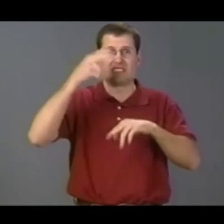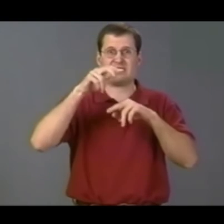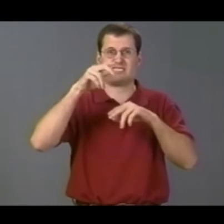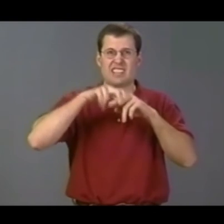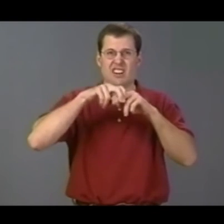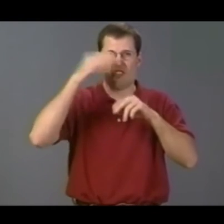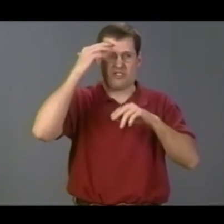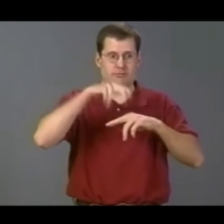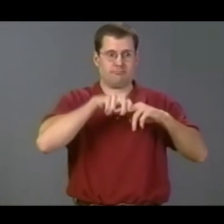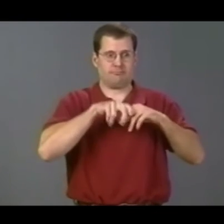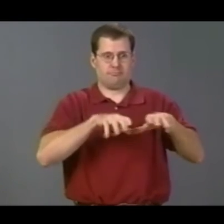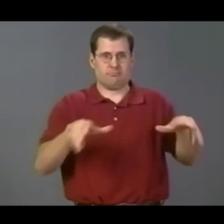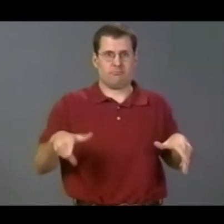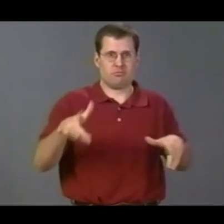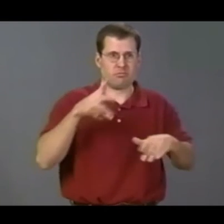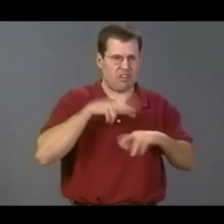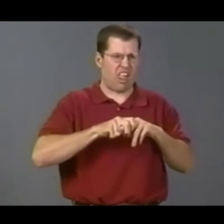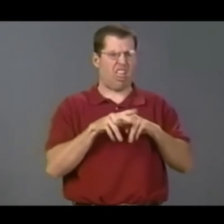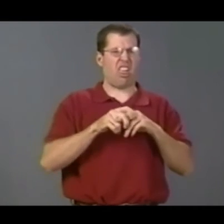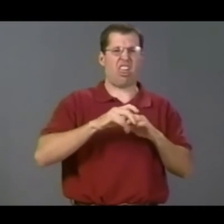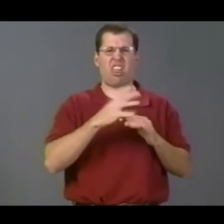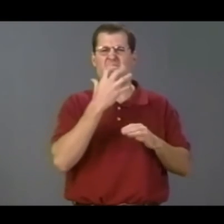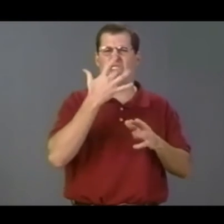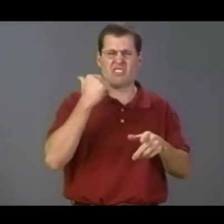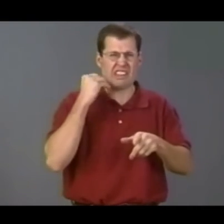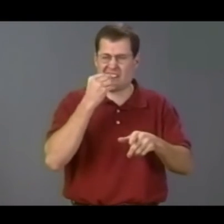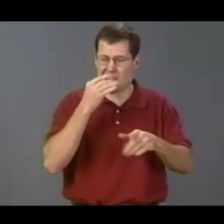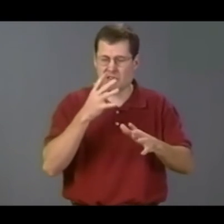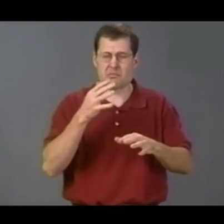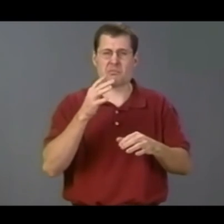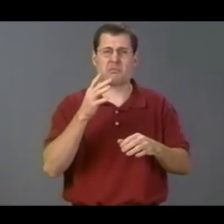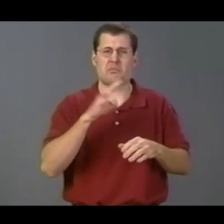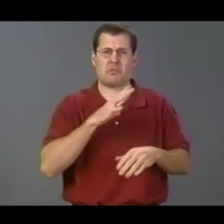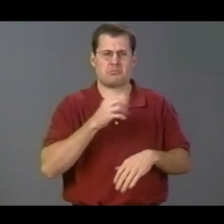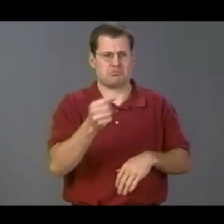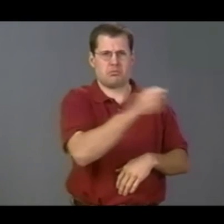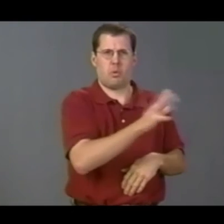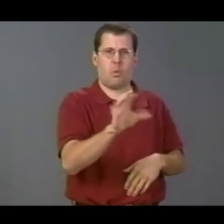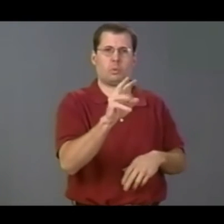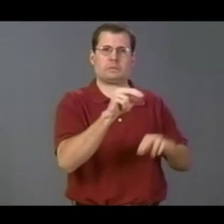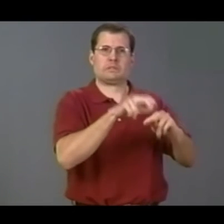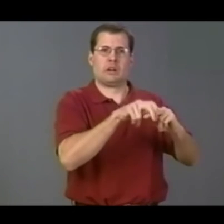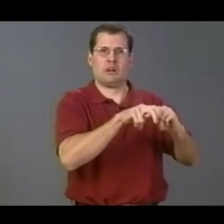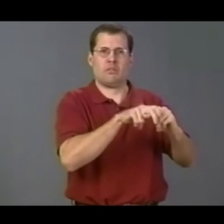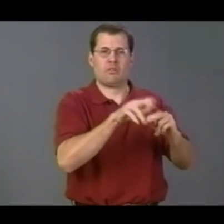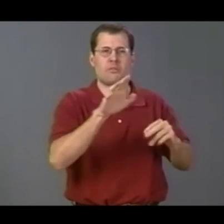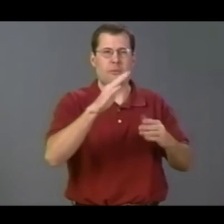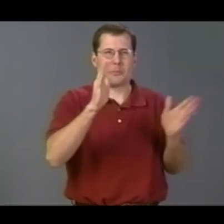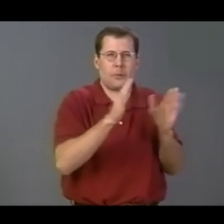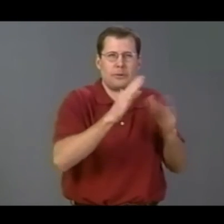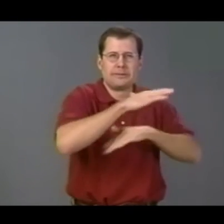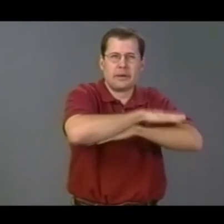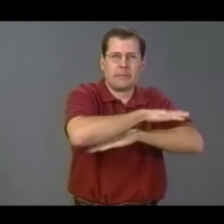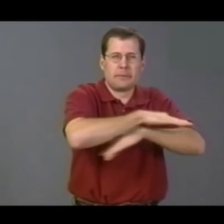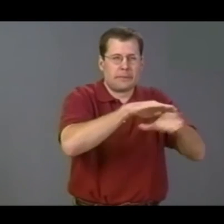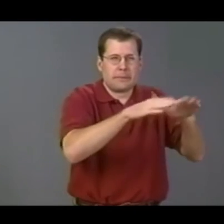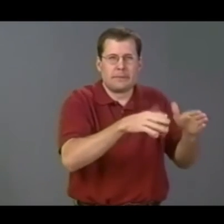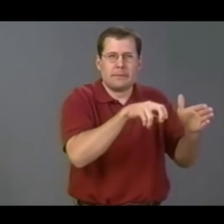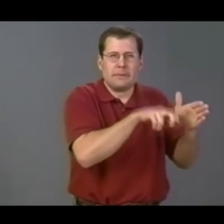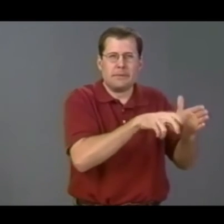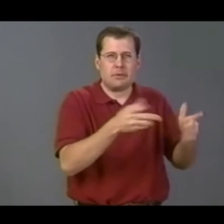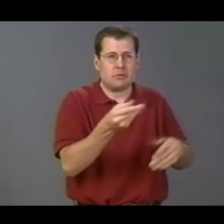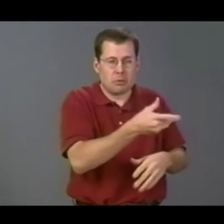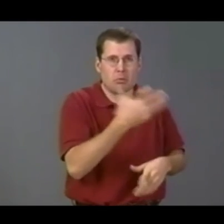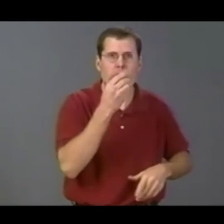Also, you're sitting down and they're fidgety and fussy and they don't really want to sit at the